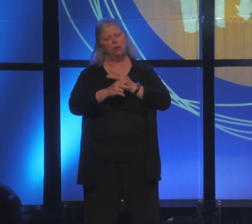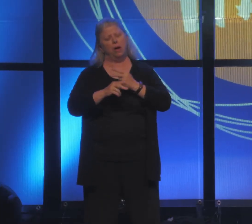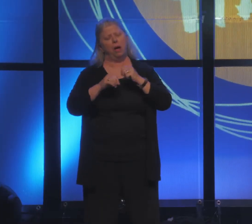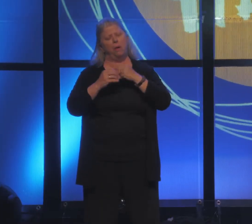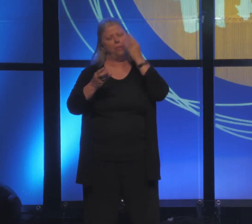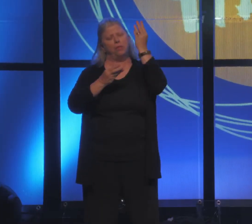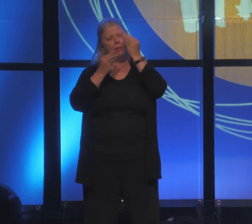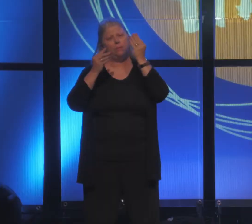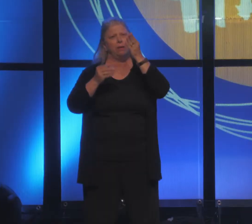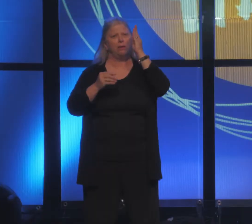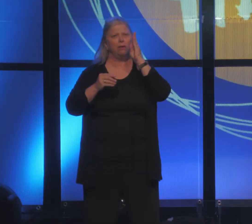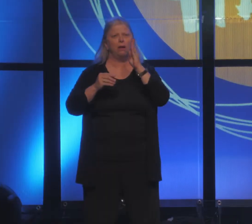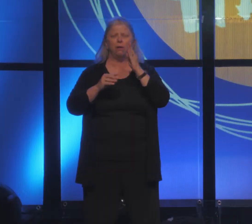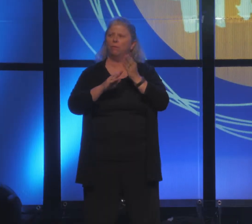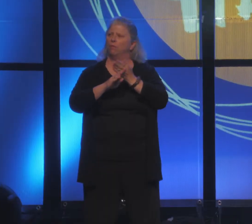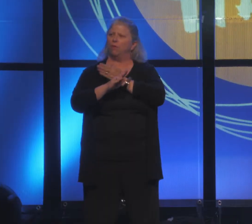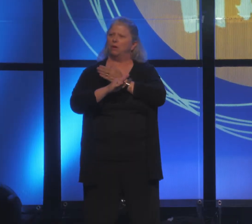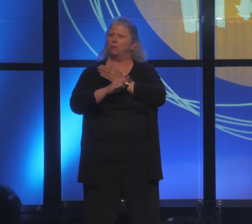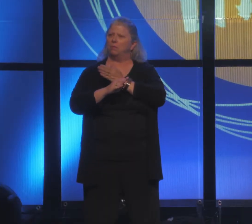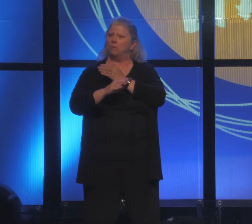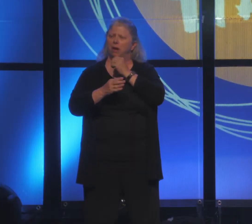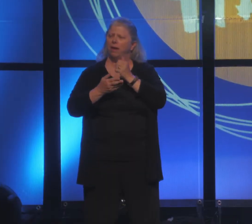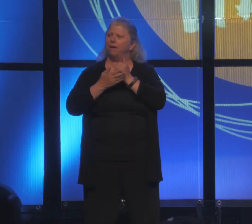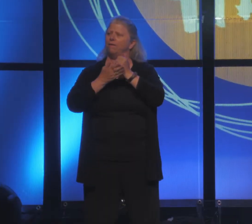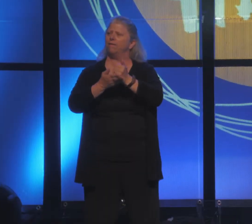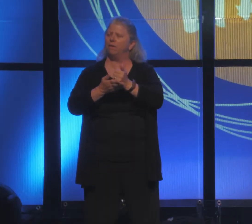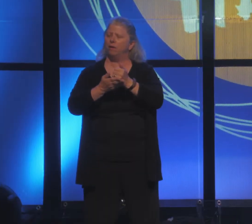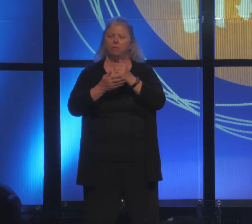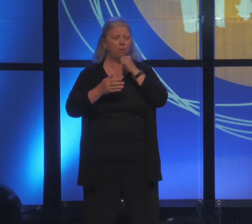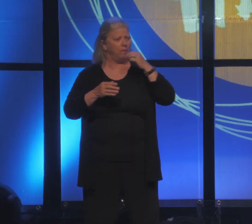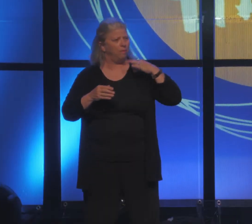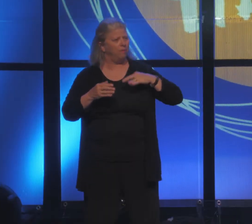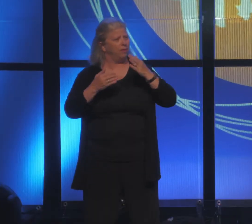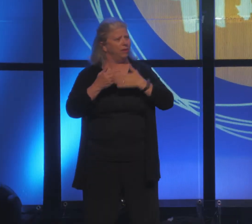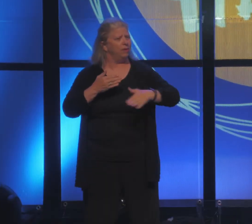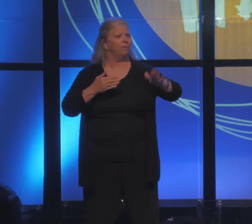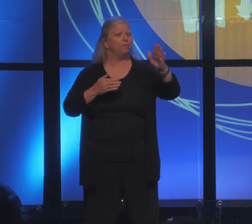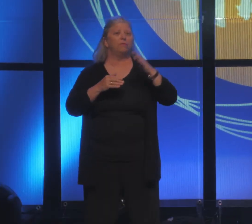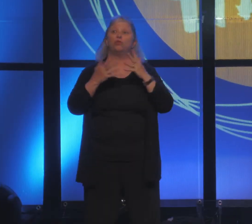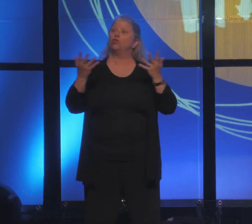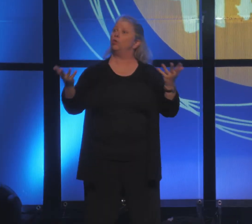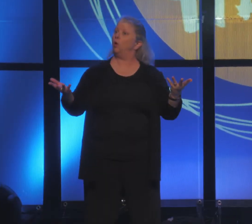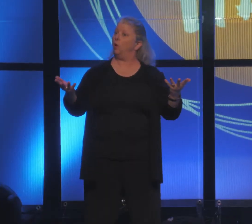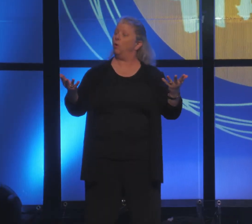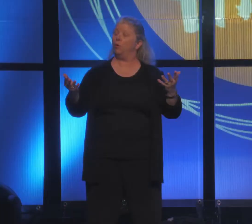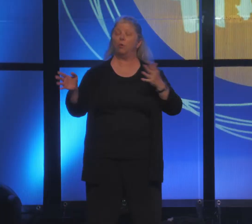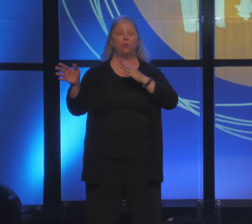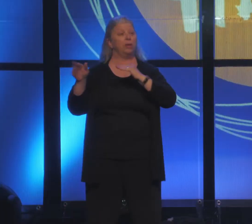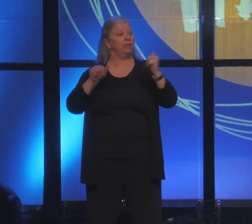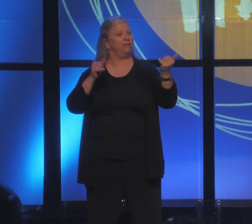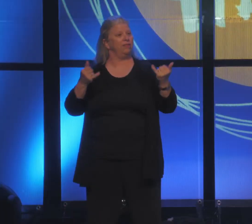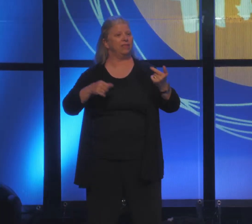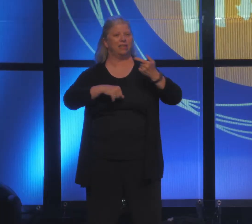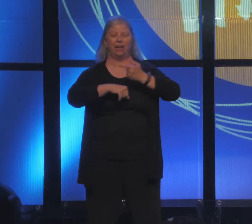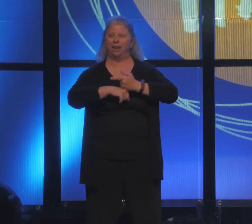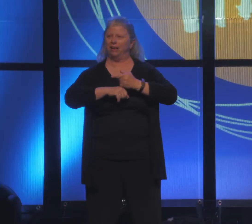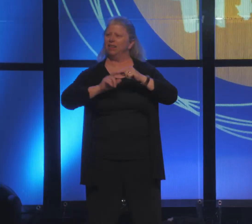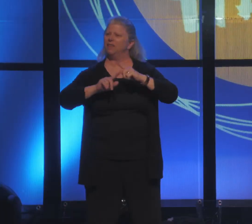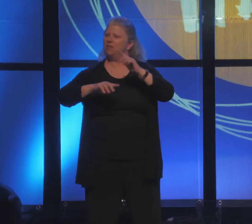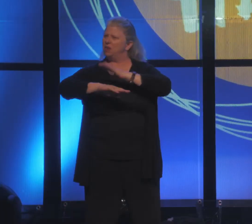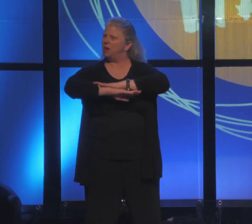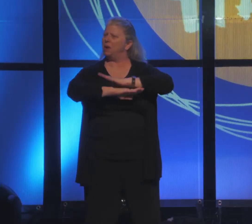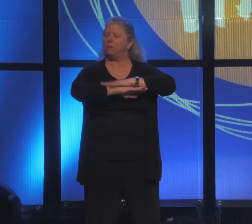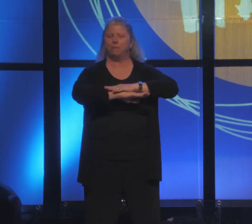thinking about God that you really don't find helpful or useful anymore. So on your way out today, there are some